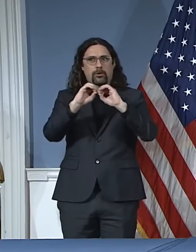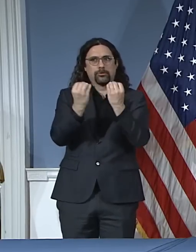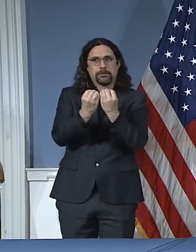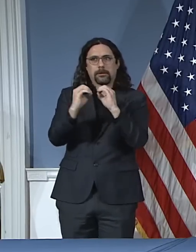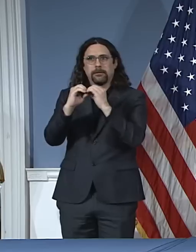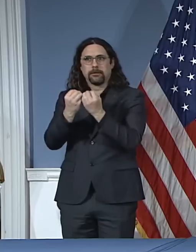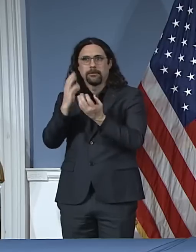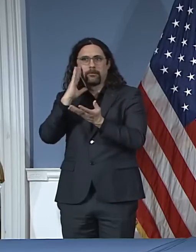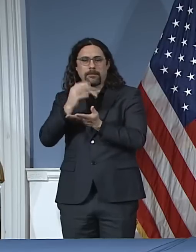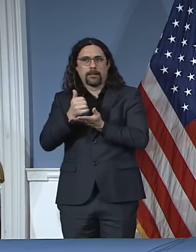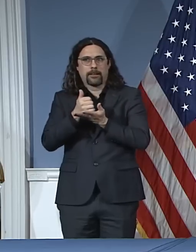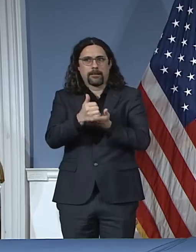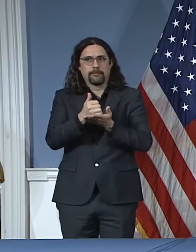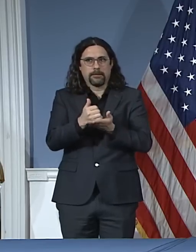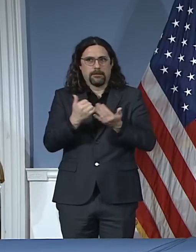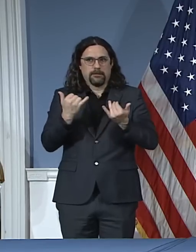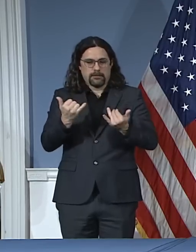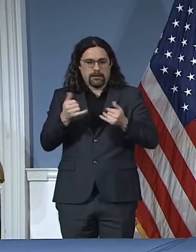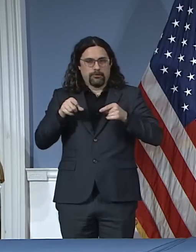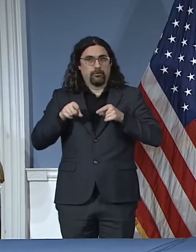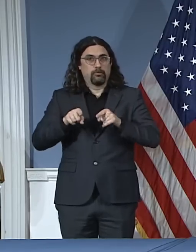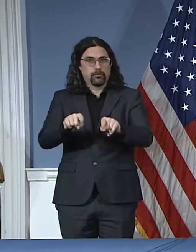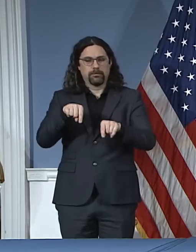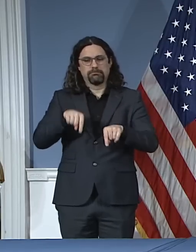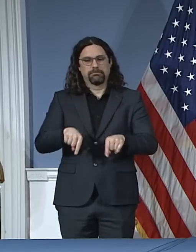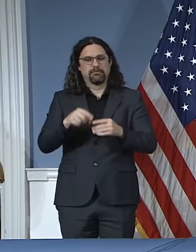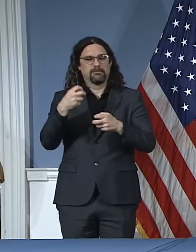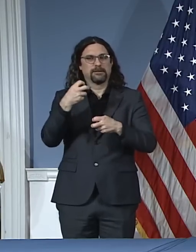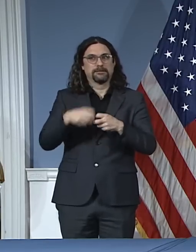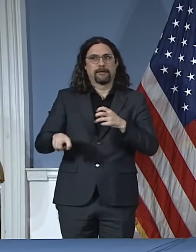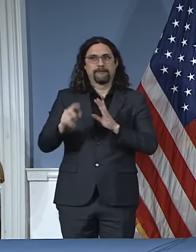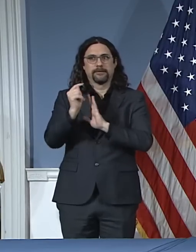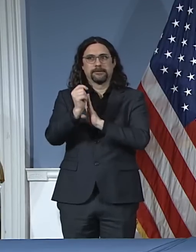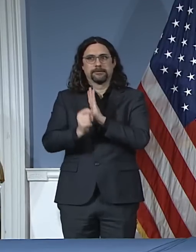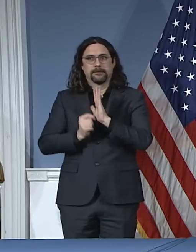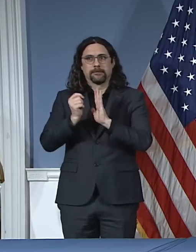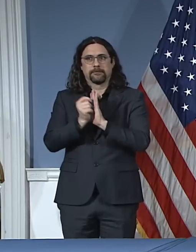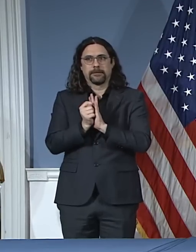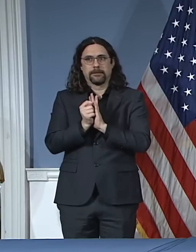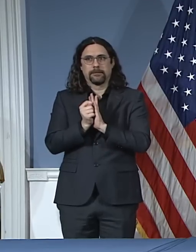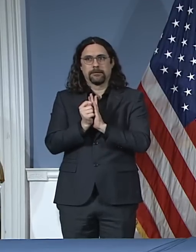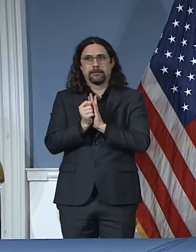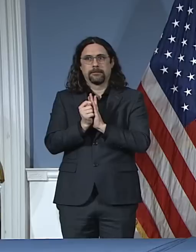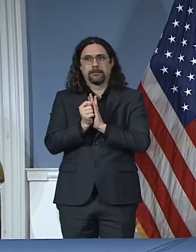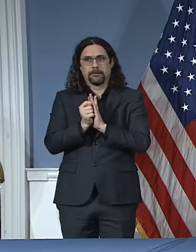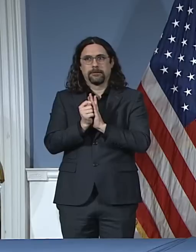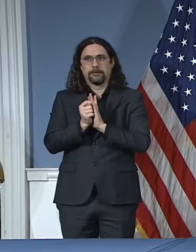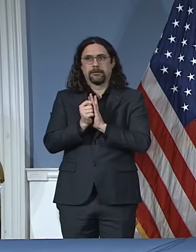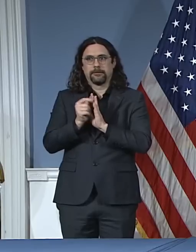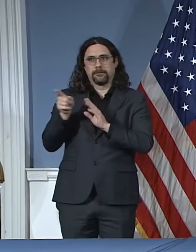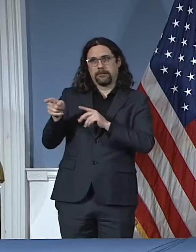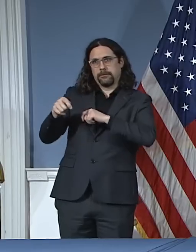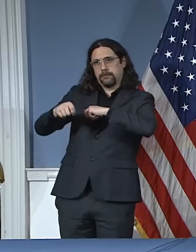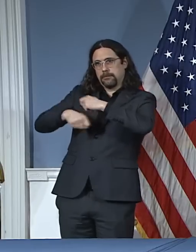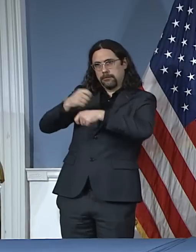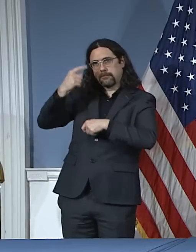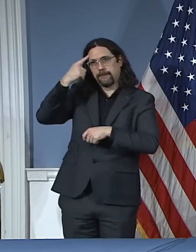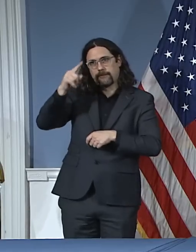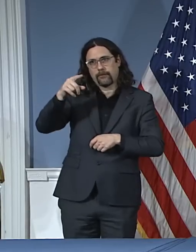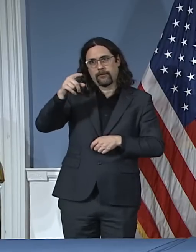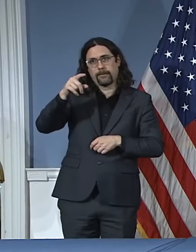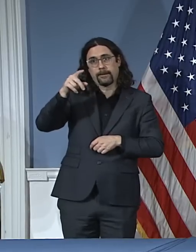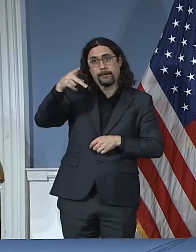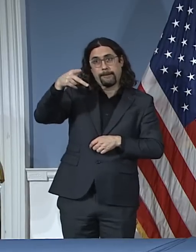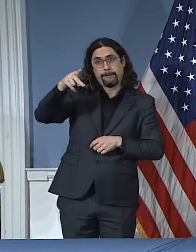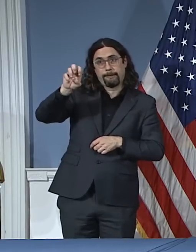times. And replacing Peter Hatch in his role as Chief of Staff to the Deputy Mayor Raul Perea-Hense, Deputy Mayor for